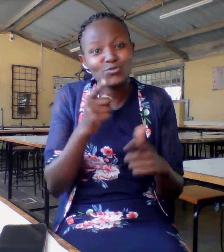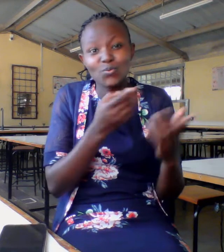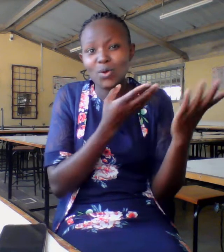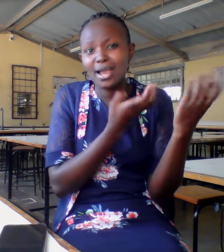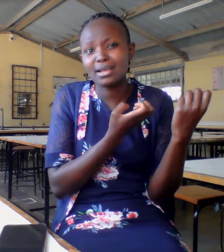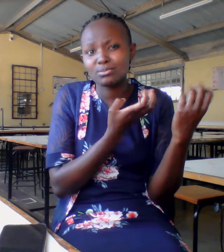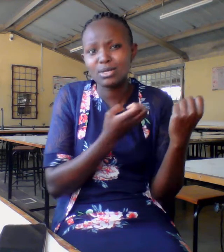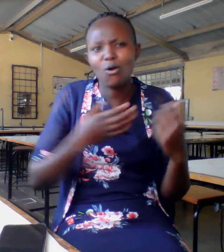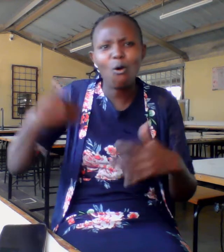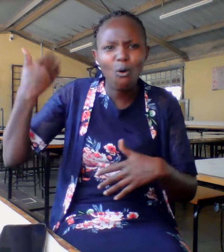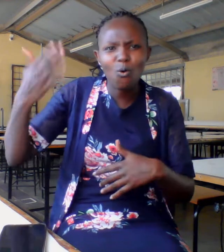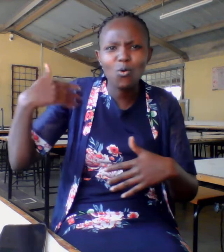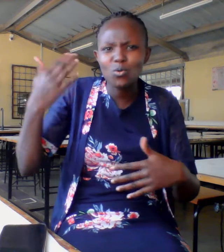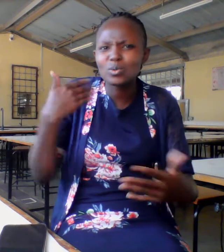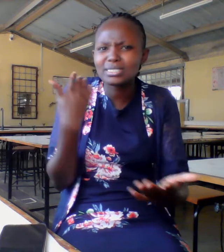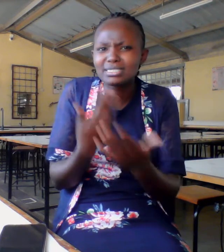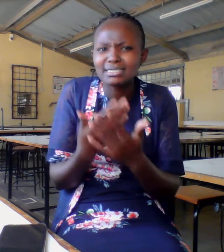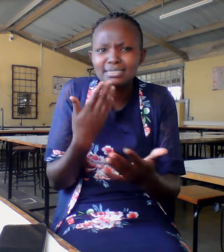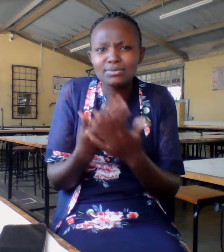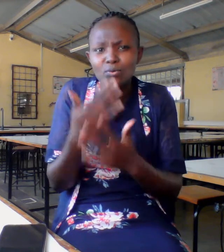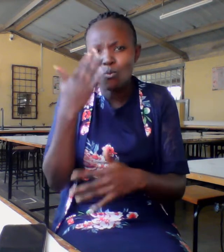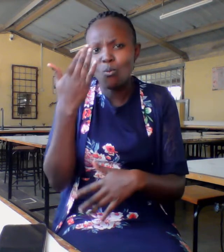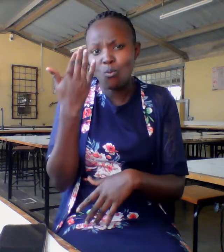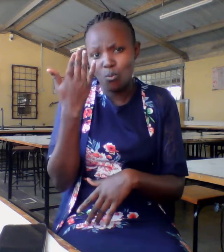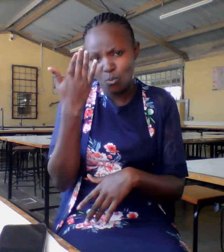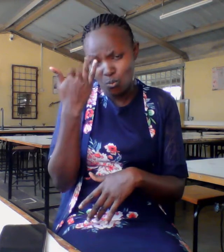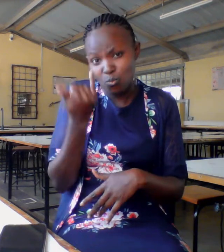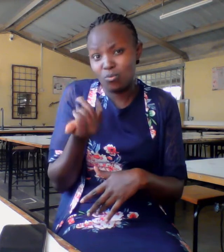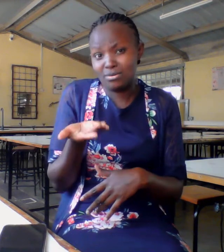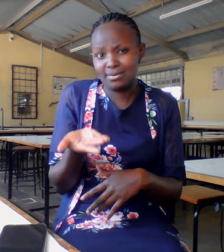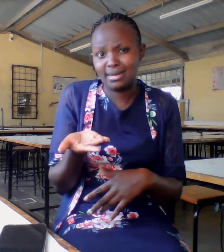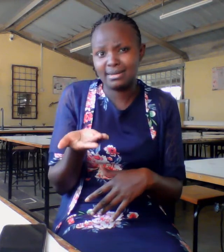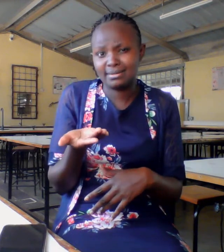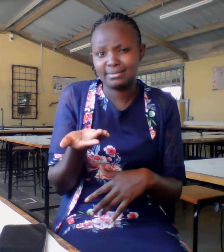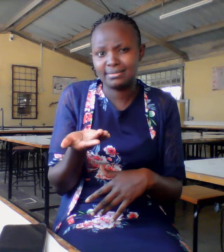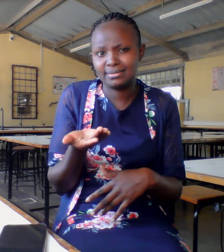for what you are given. It may be more of a